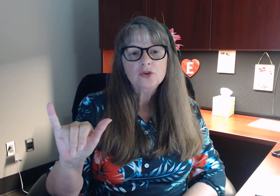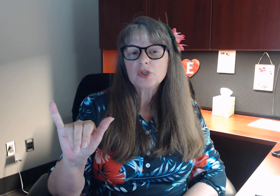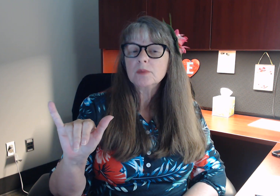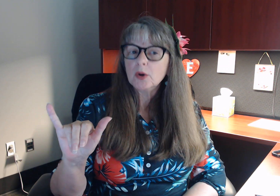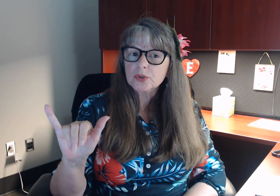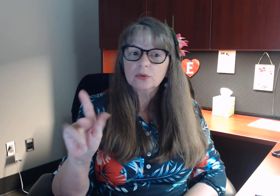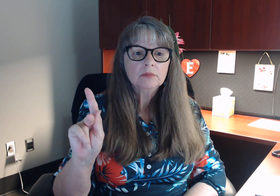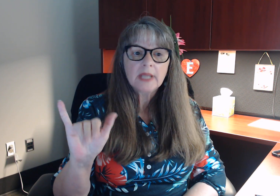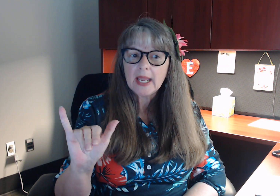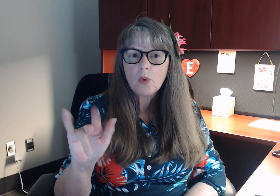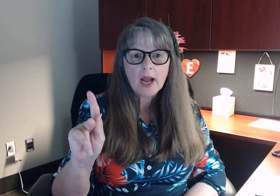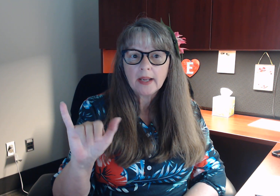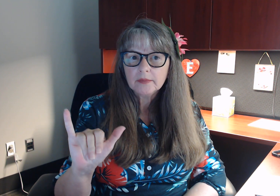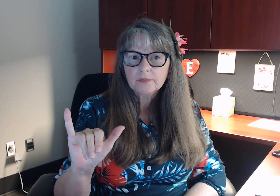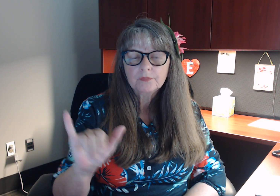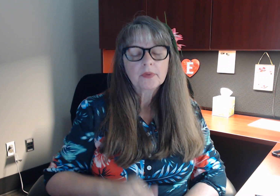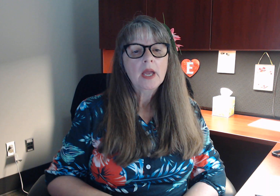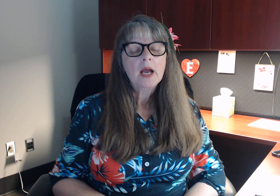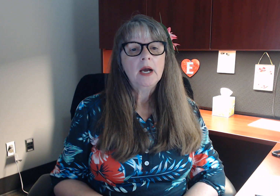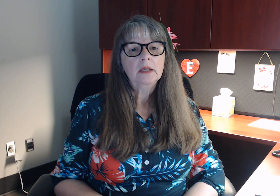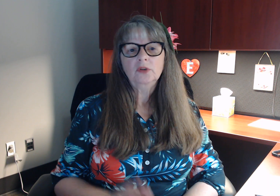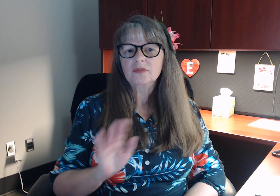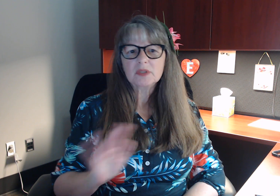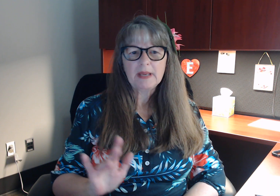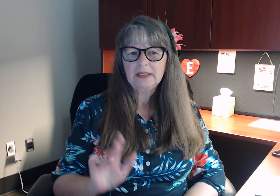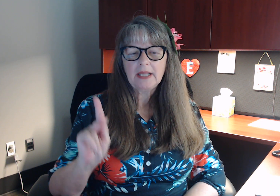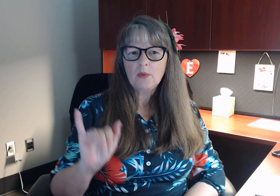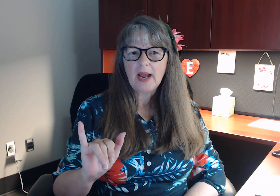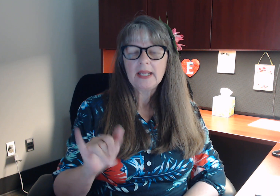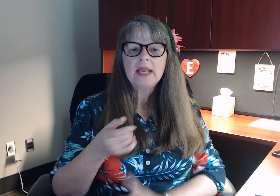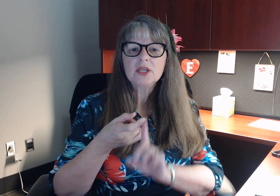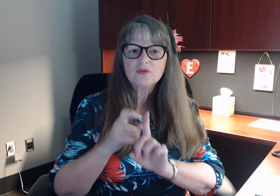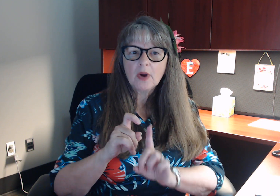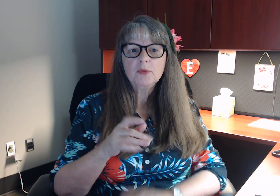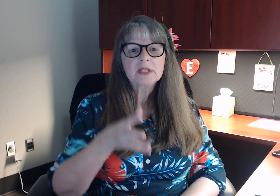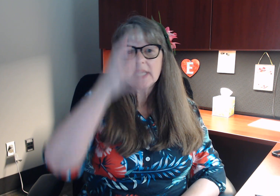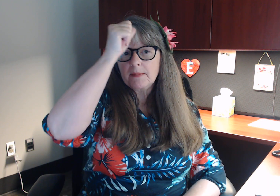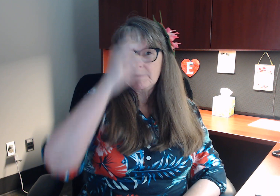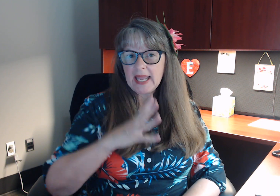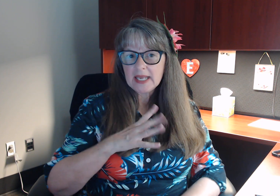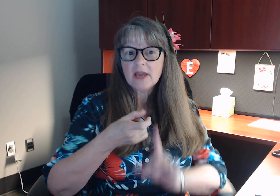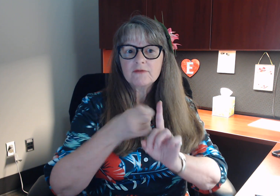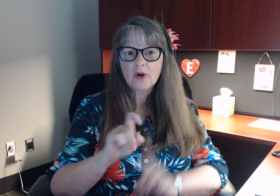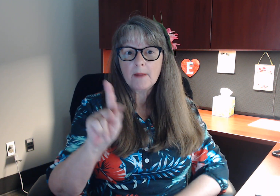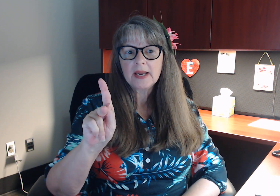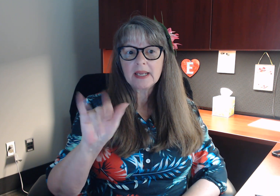the postal KY. You don't have to spell it KY. He's from, you could say, man from